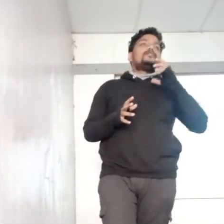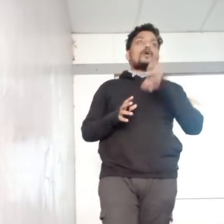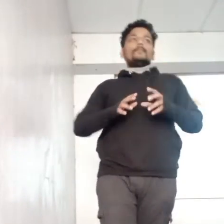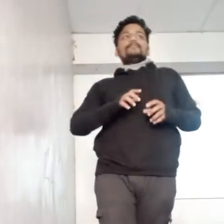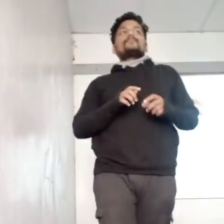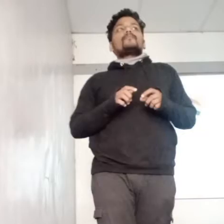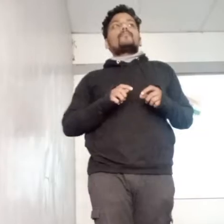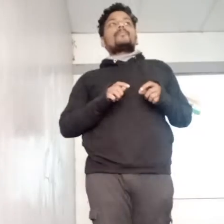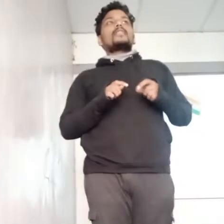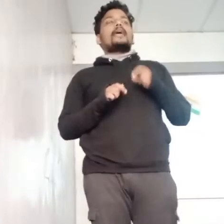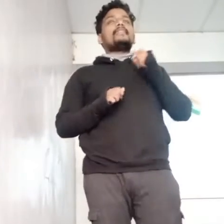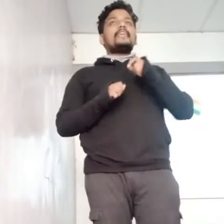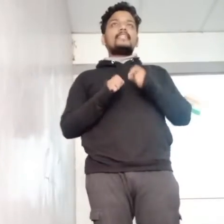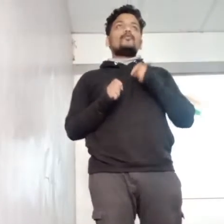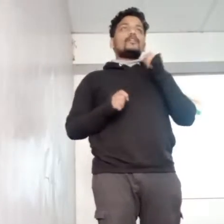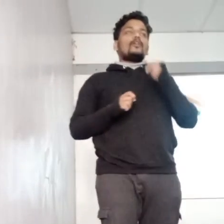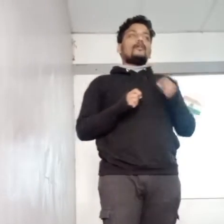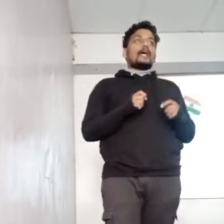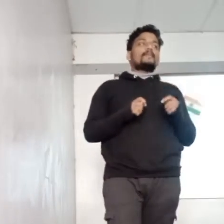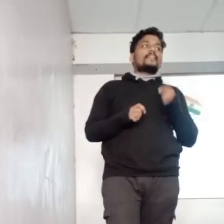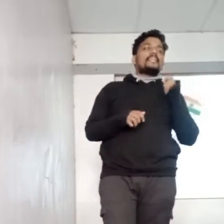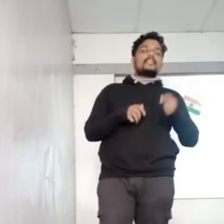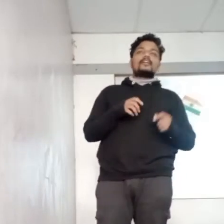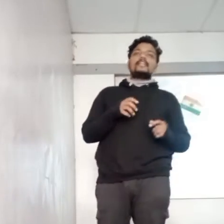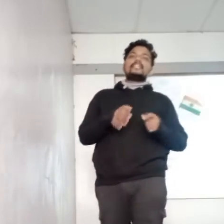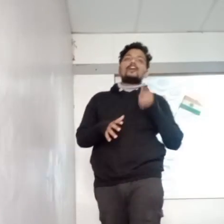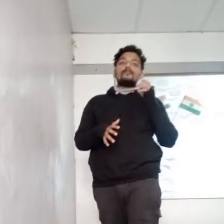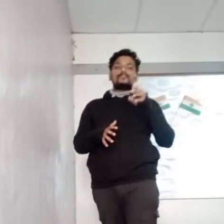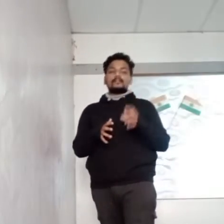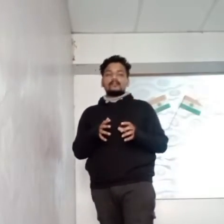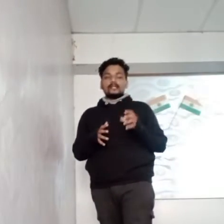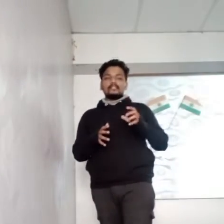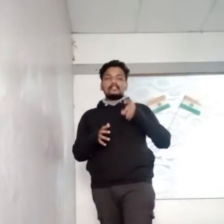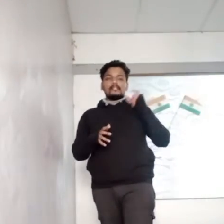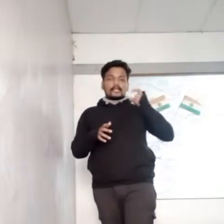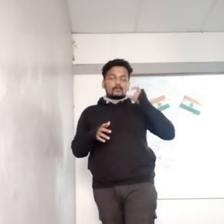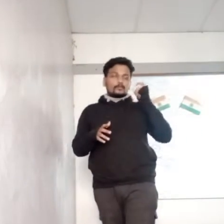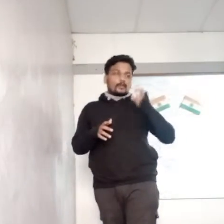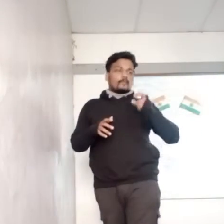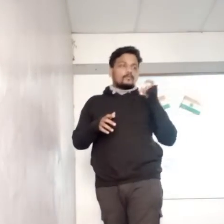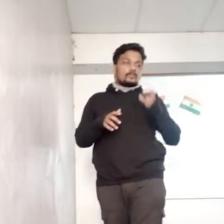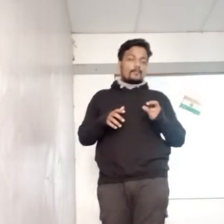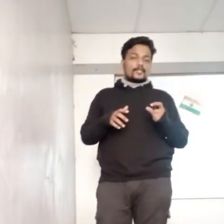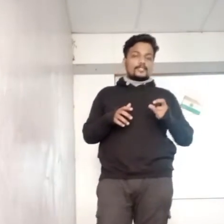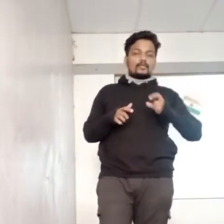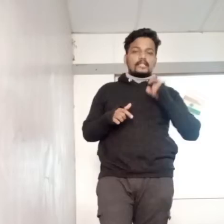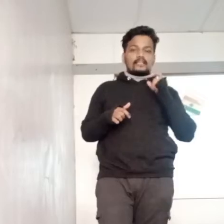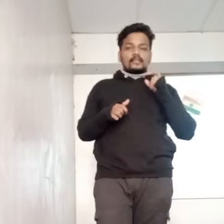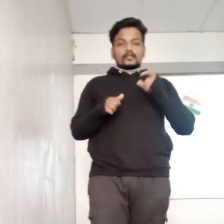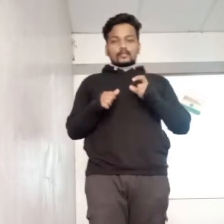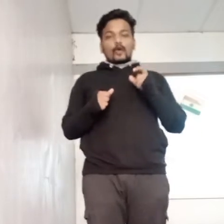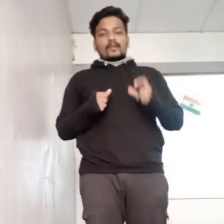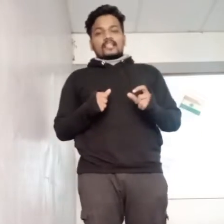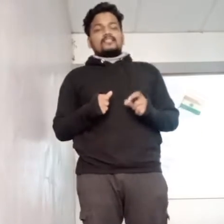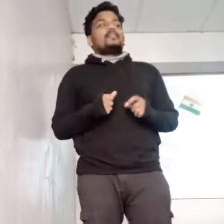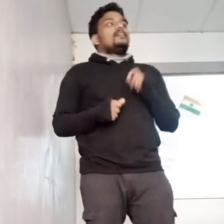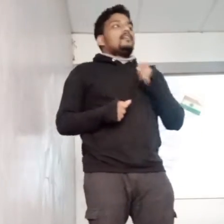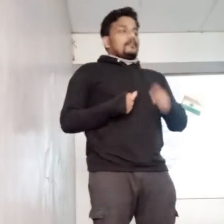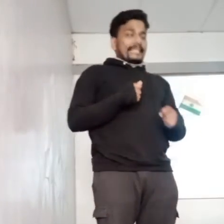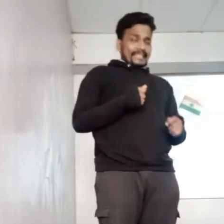job, and there is a one I am creating an object, and I have to perform some operation on that job class. That time